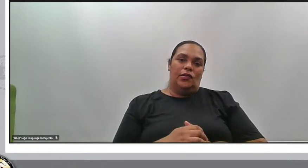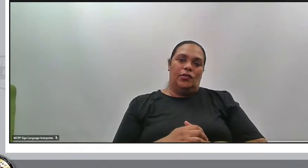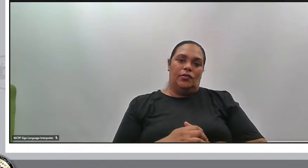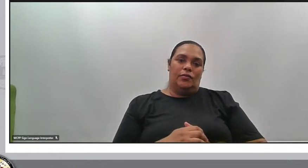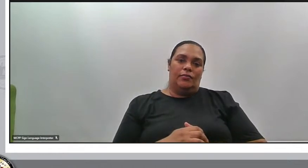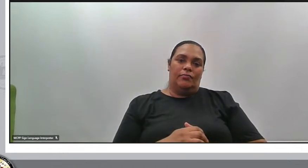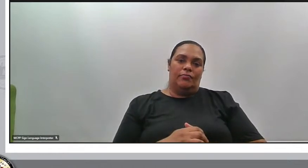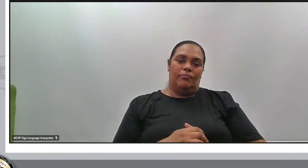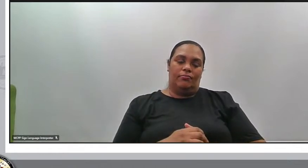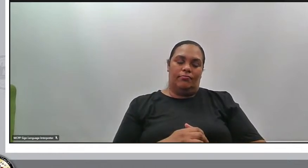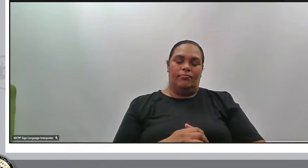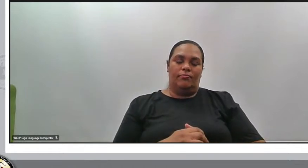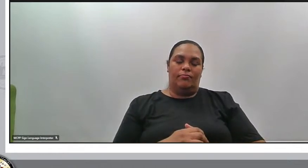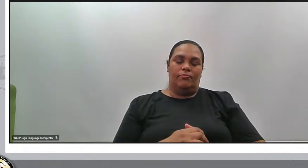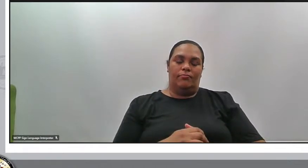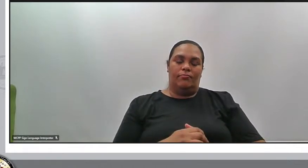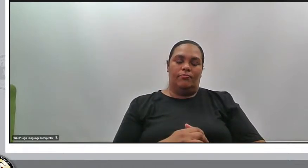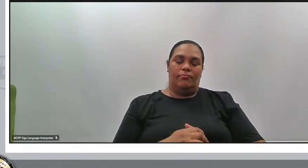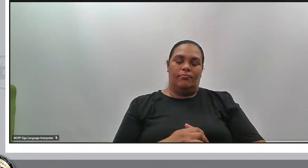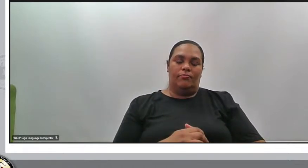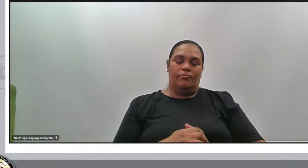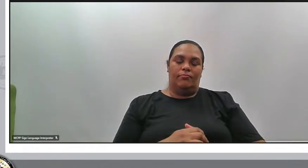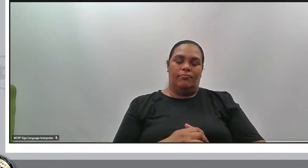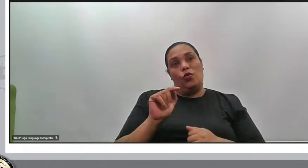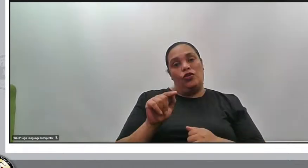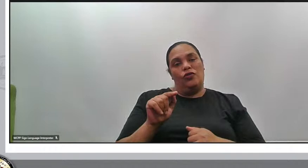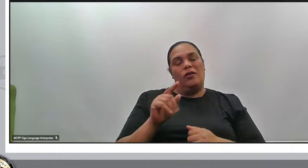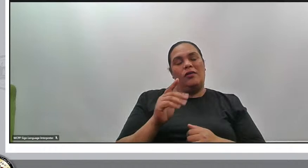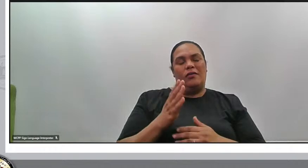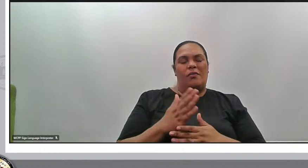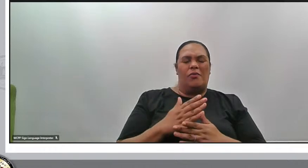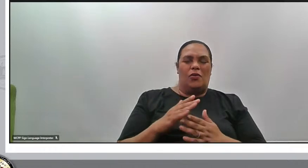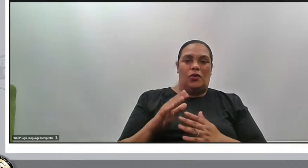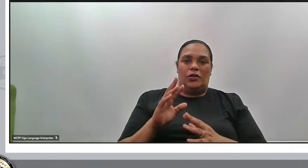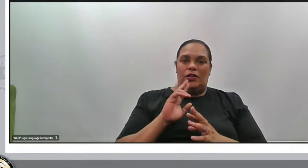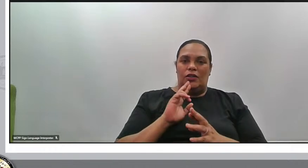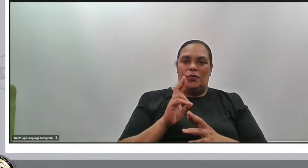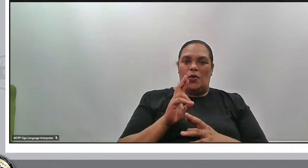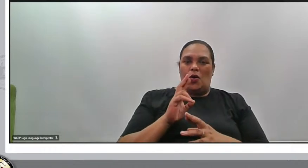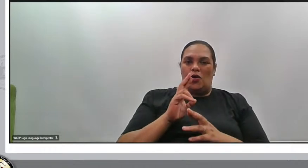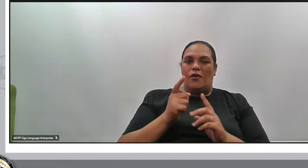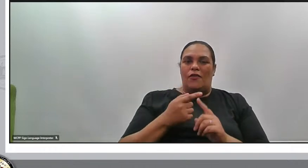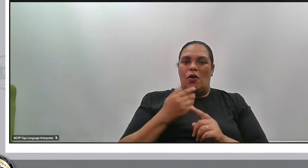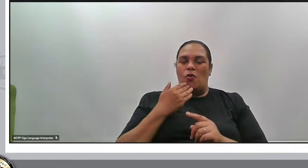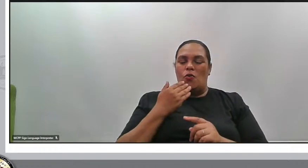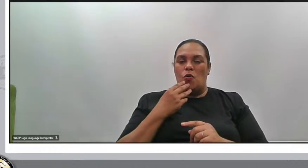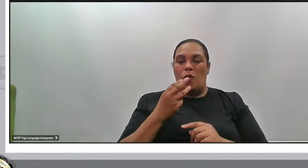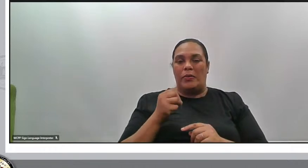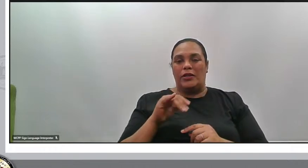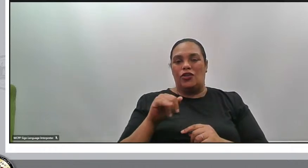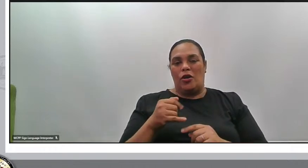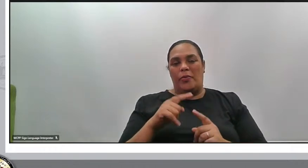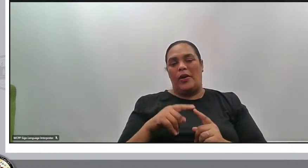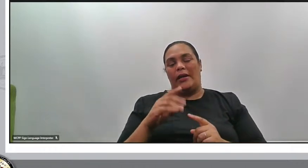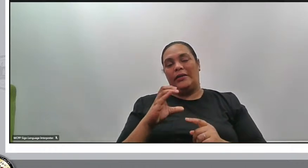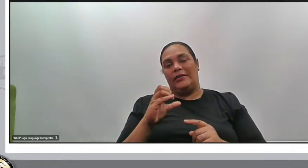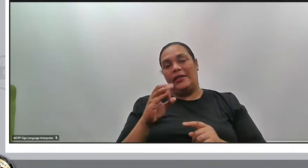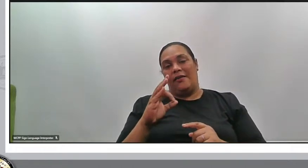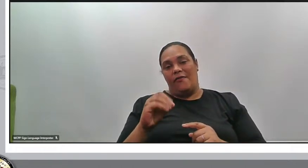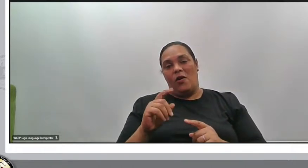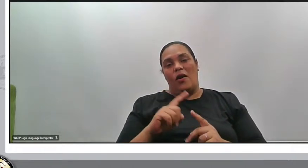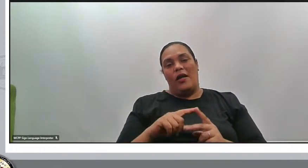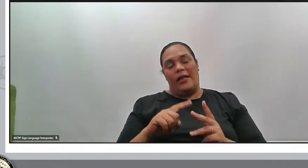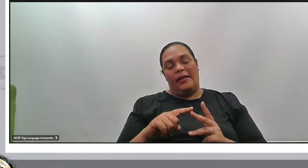Thank you, Chairperson. Chairperson, the questions will partly be responded to by Mr. Jawadeen and the CFO, and then